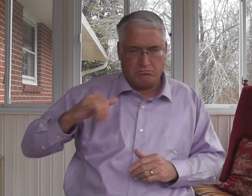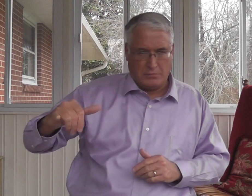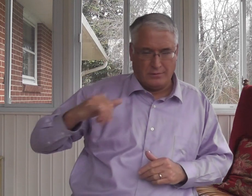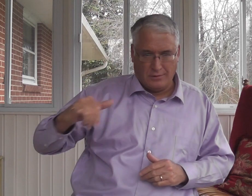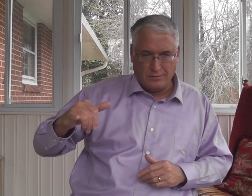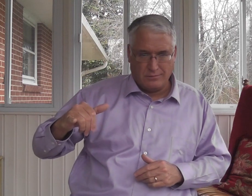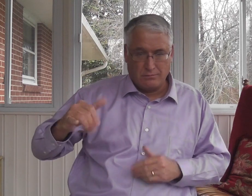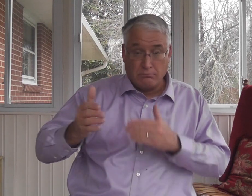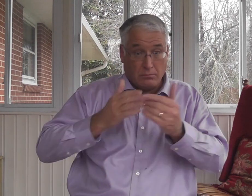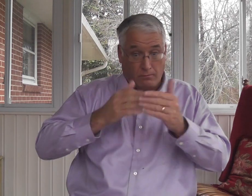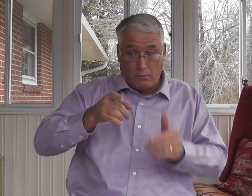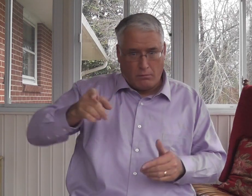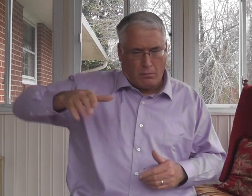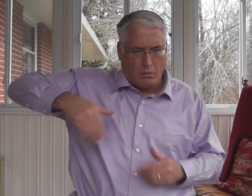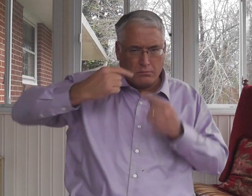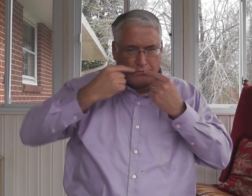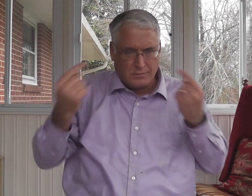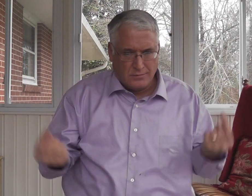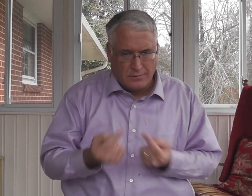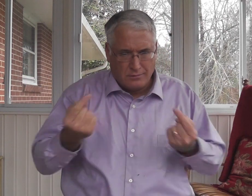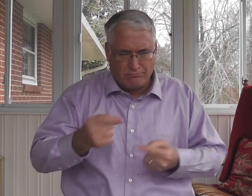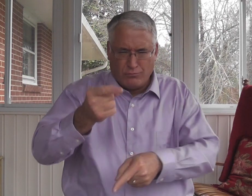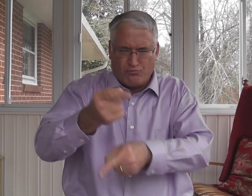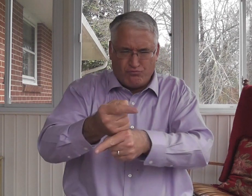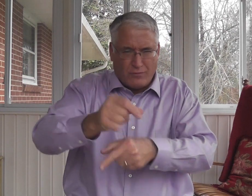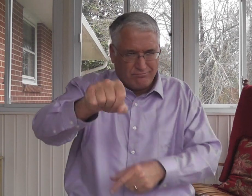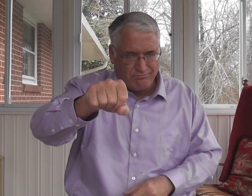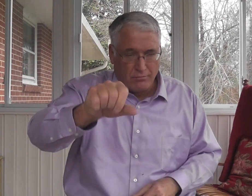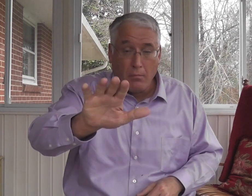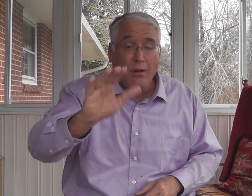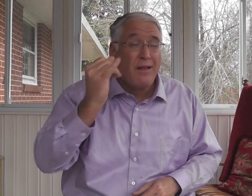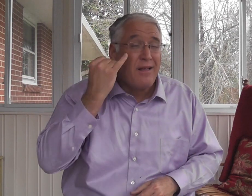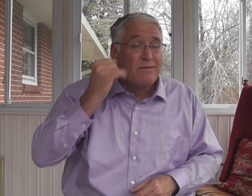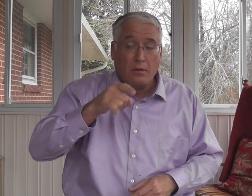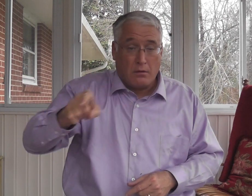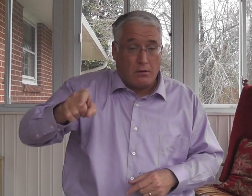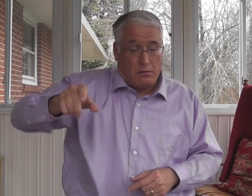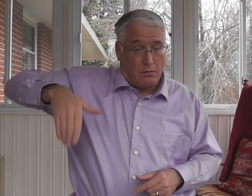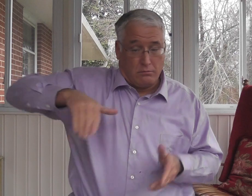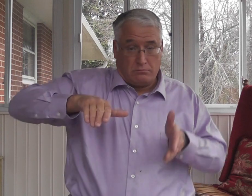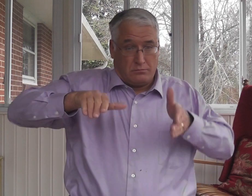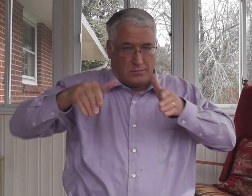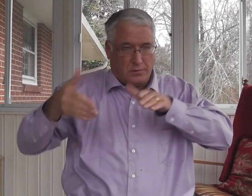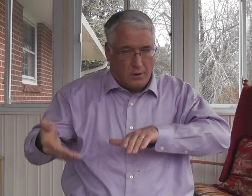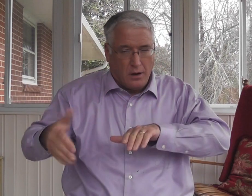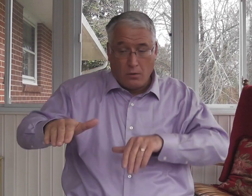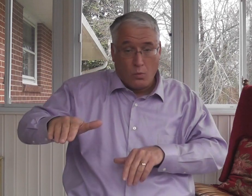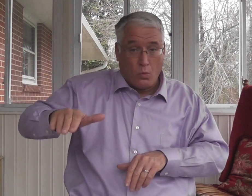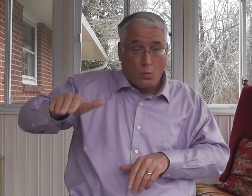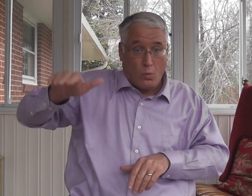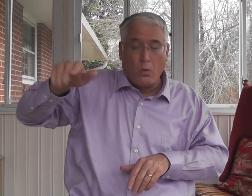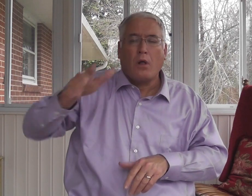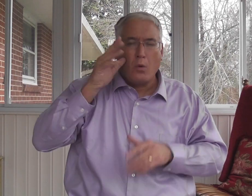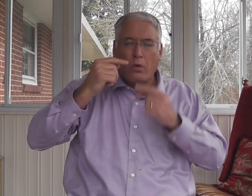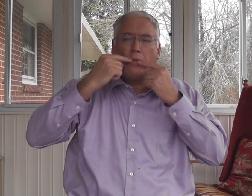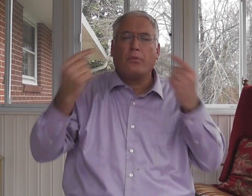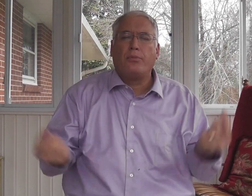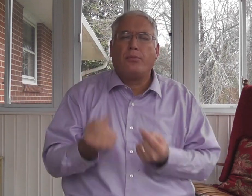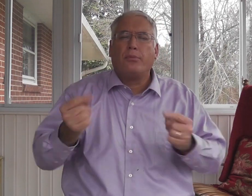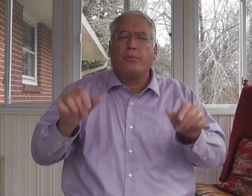born with it, the same as us, even though they've not sinned yet. That's right. Yet, if they had not died and had